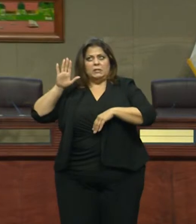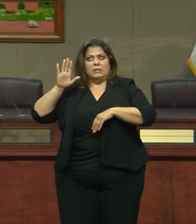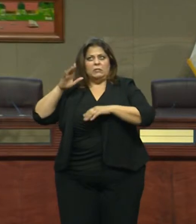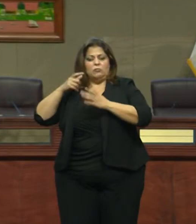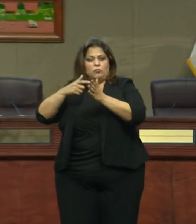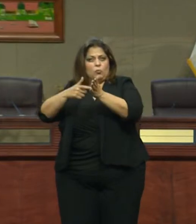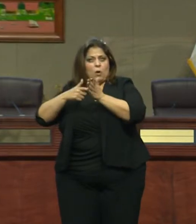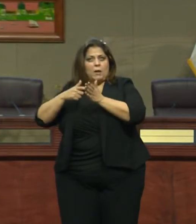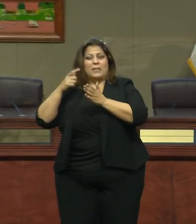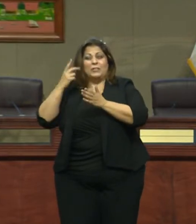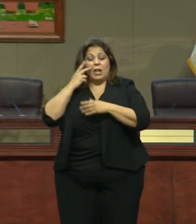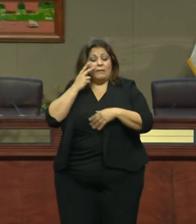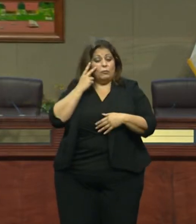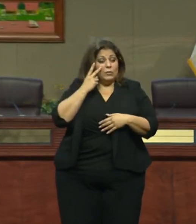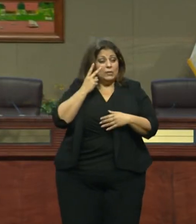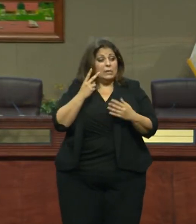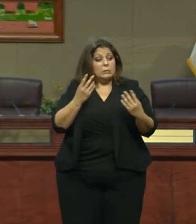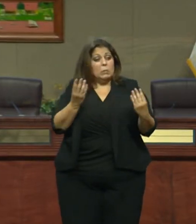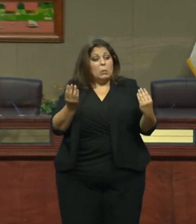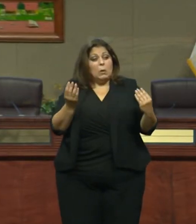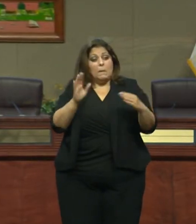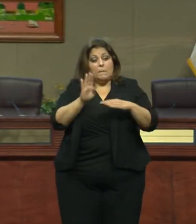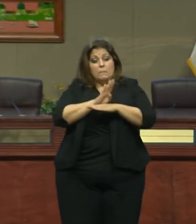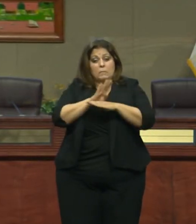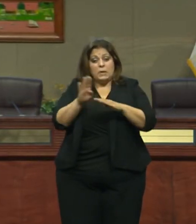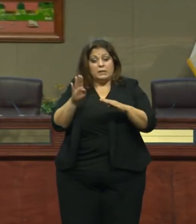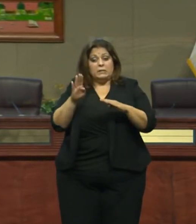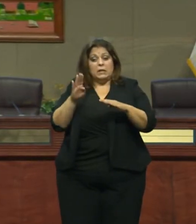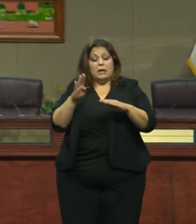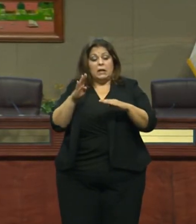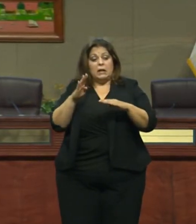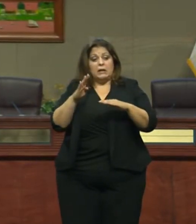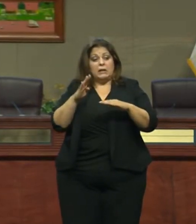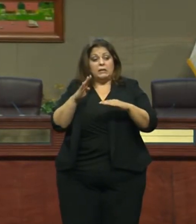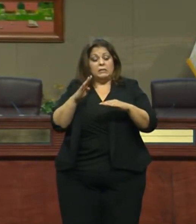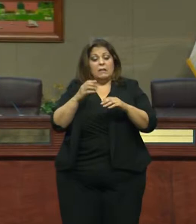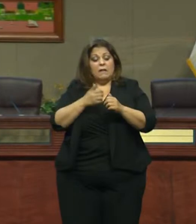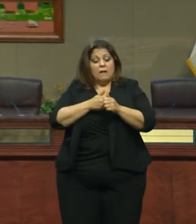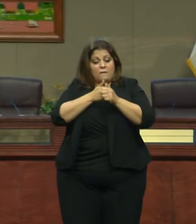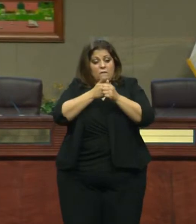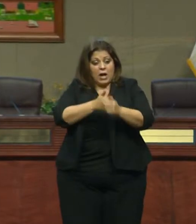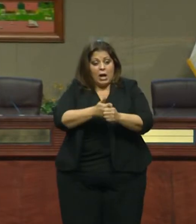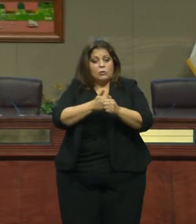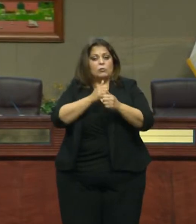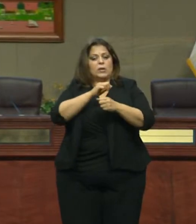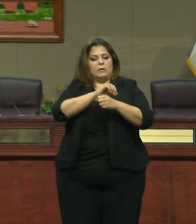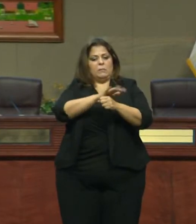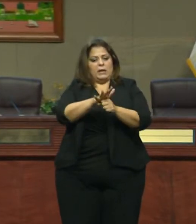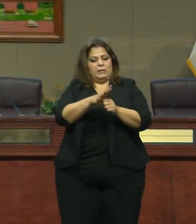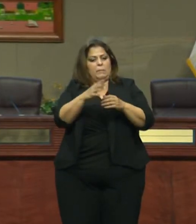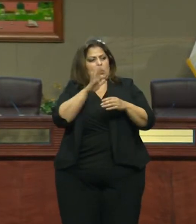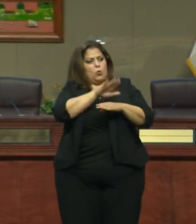increase or decrease in complaints when it comes to businesses following pandemic guidelines?